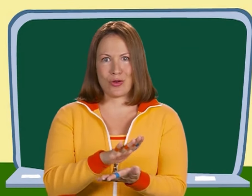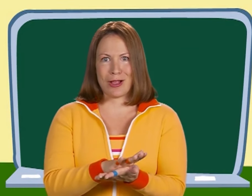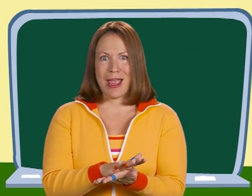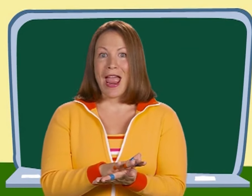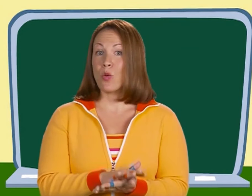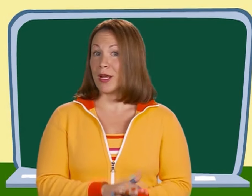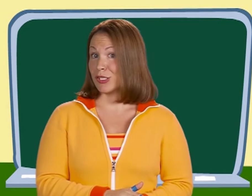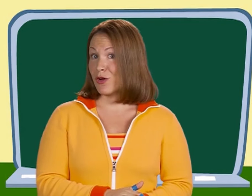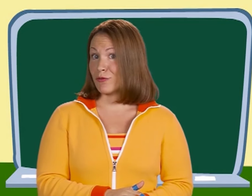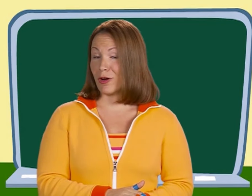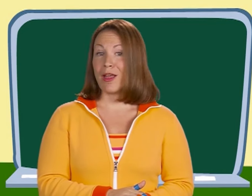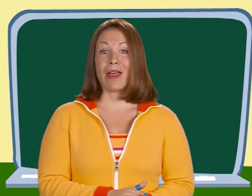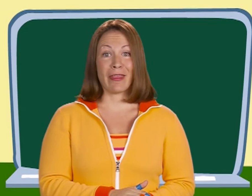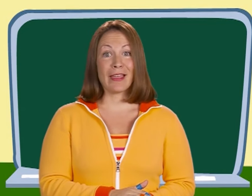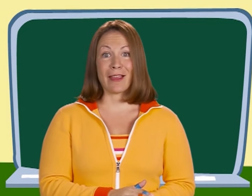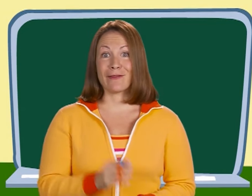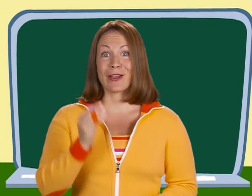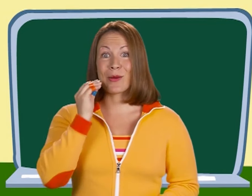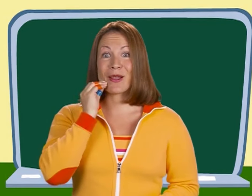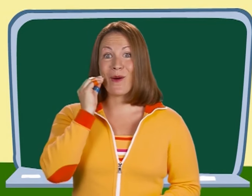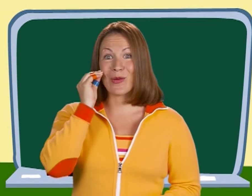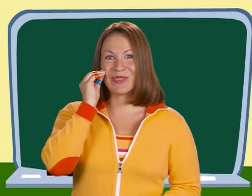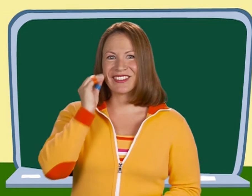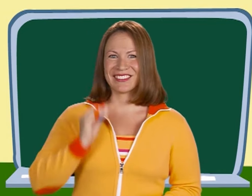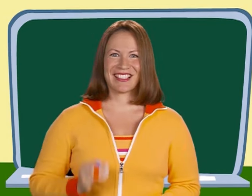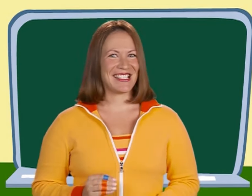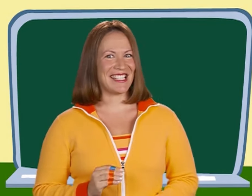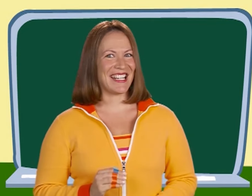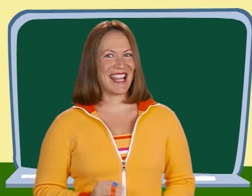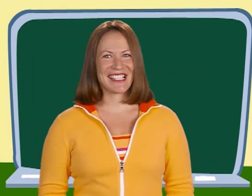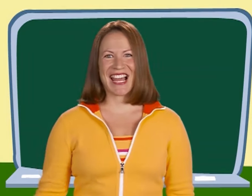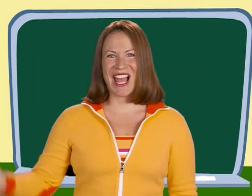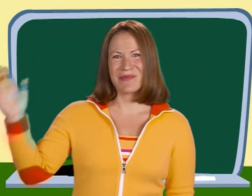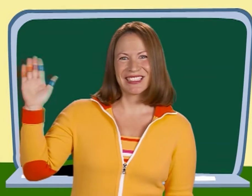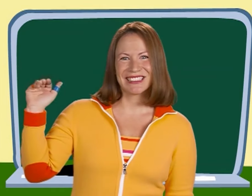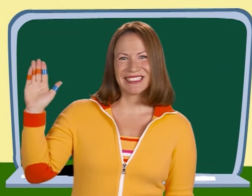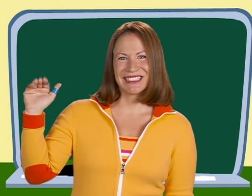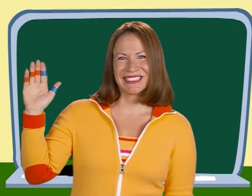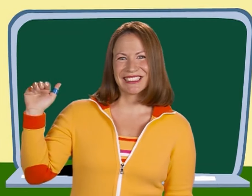school, and when it's over, they love going home. See you next time.